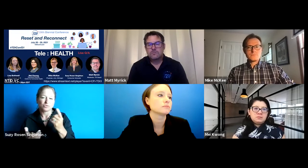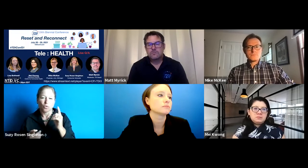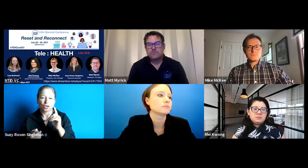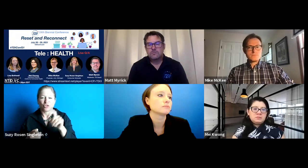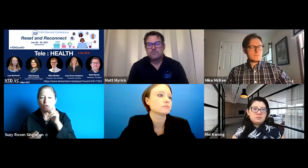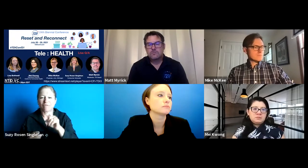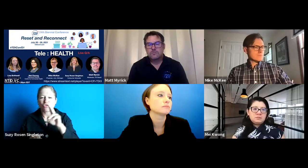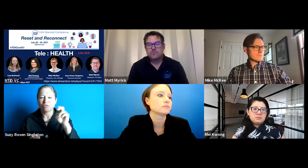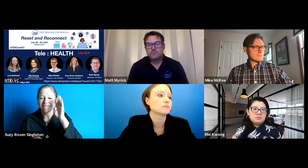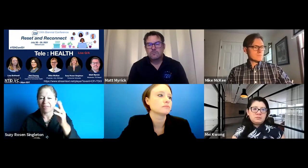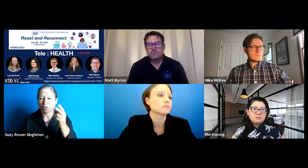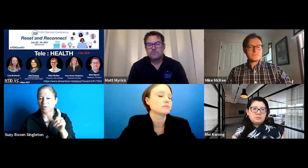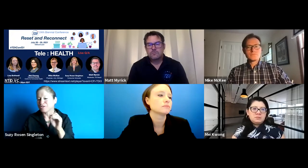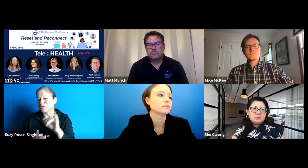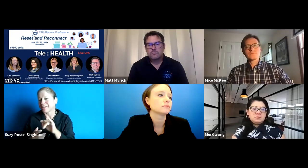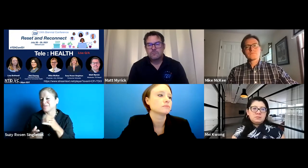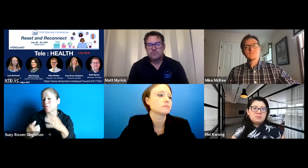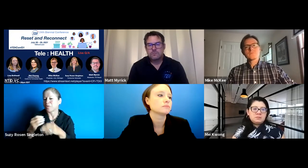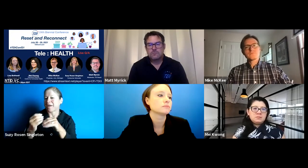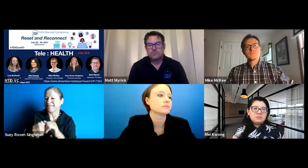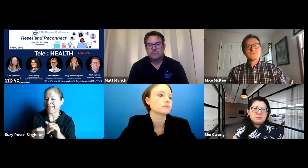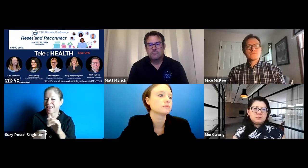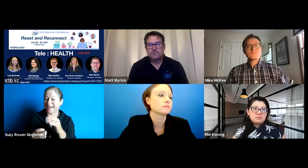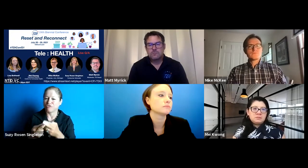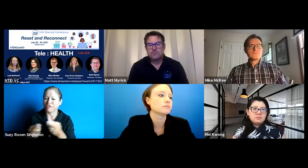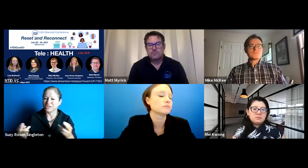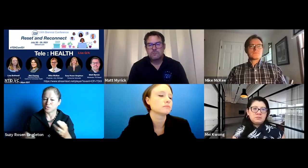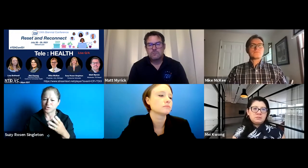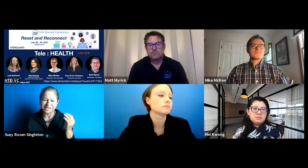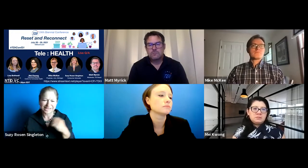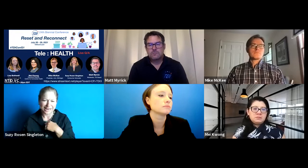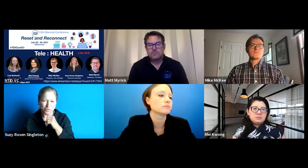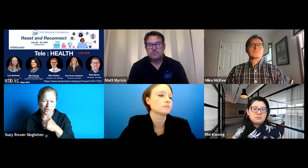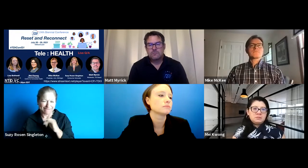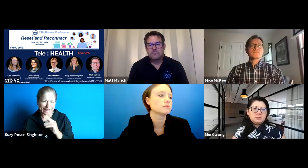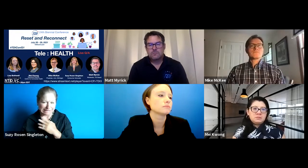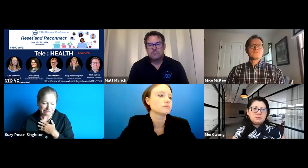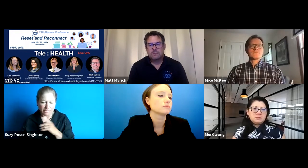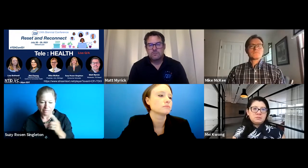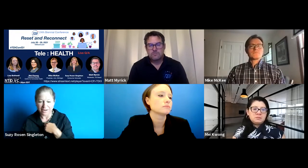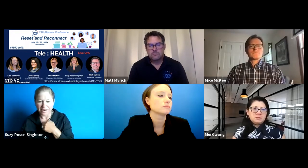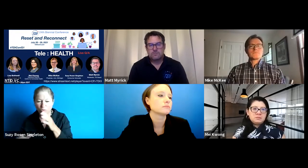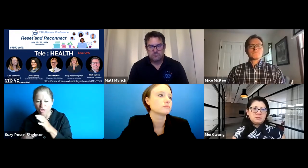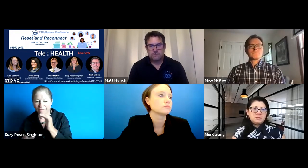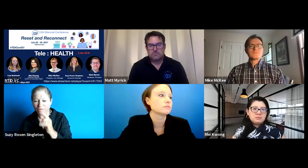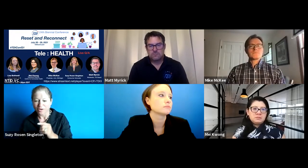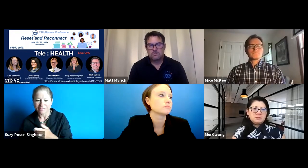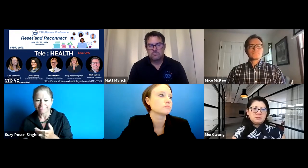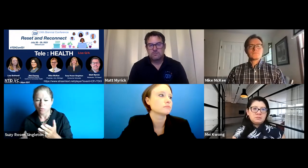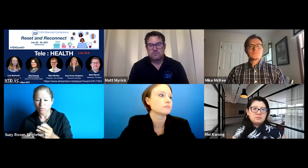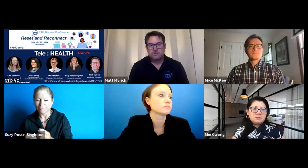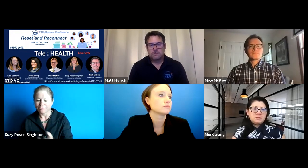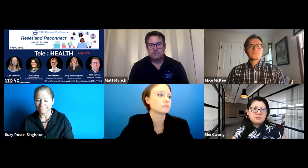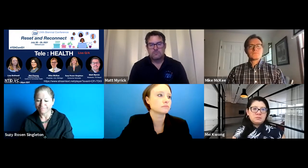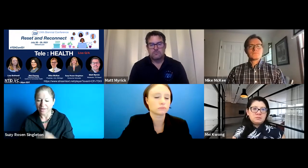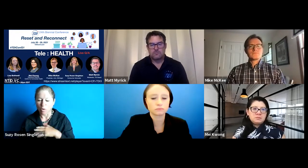already a tool that's written and it's out there, so you don't have to reinvent the wheel. So that's one quick thing I wanted to add in terms of resource. I don't have a